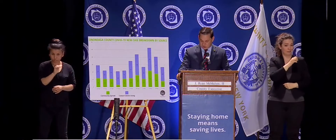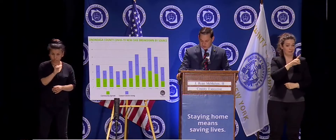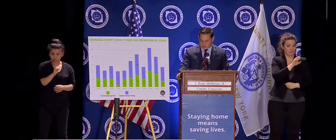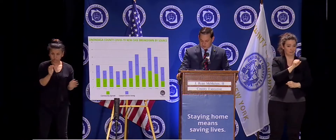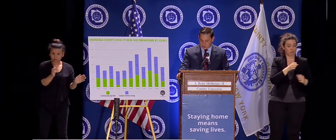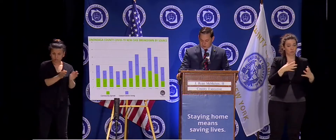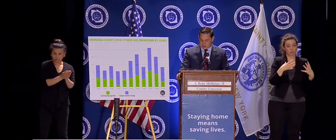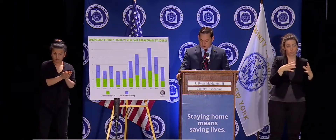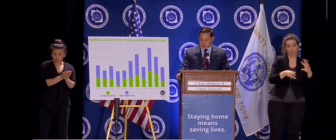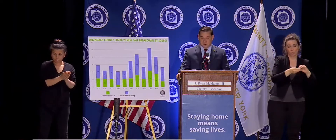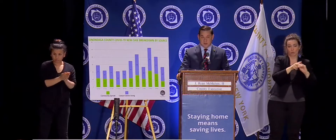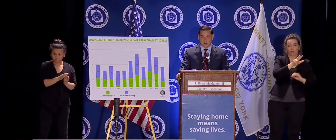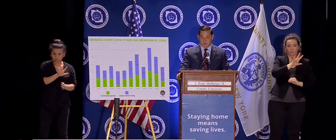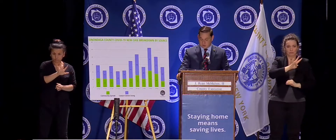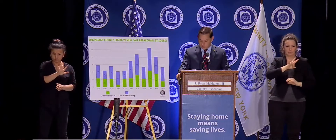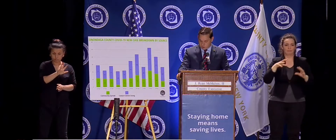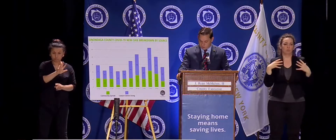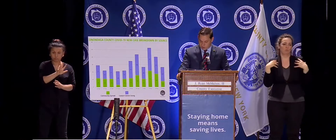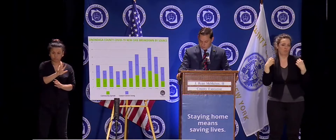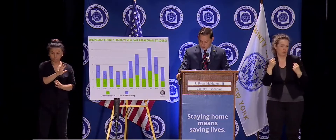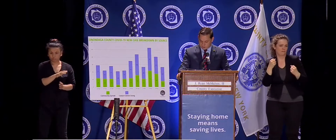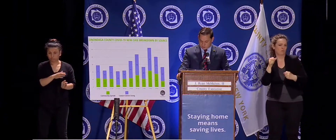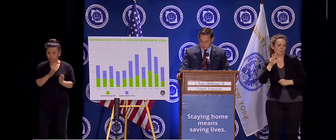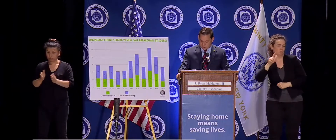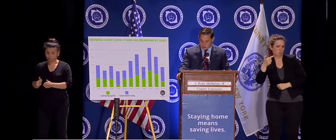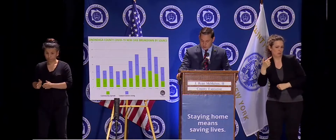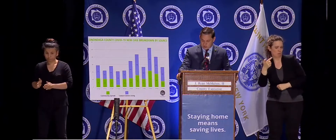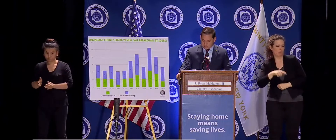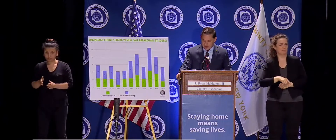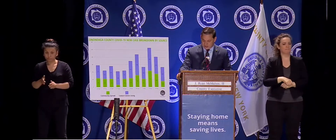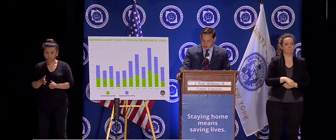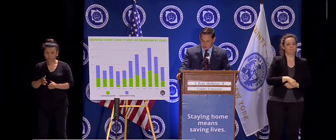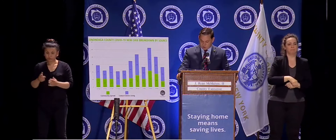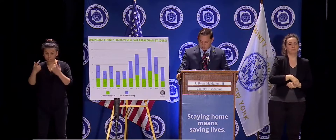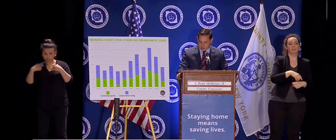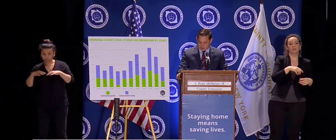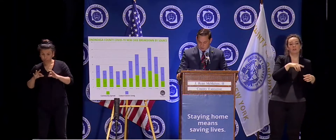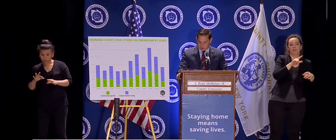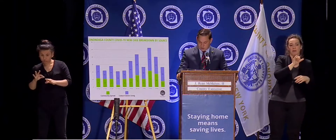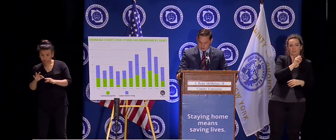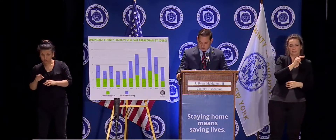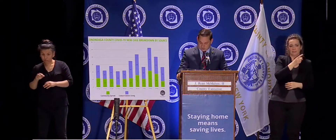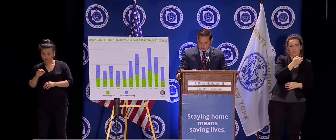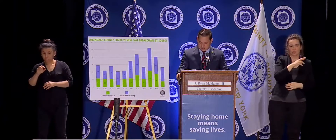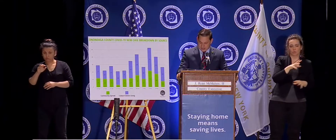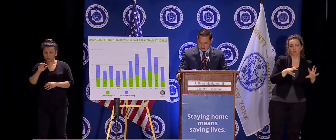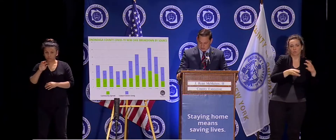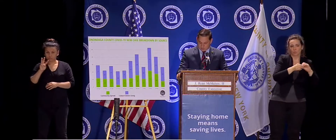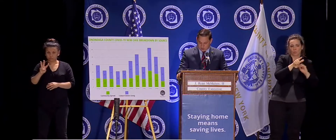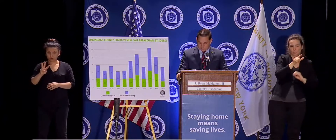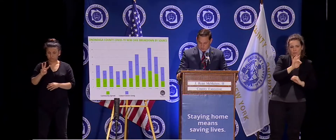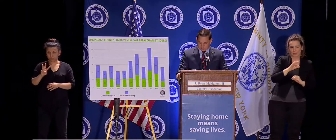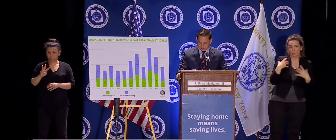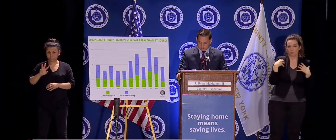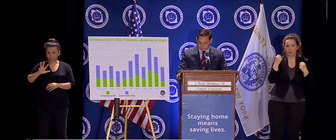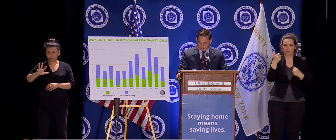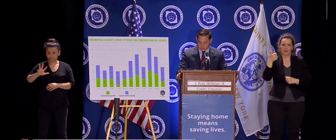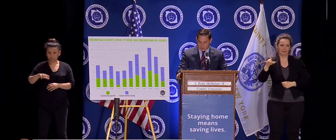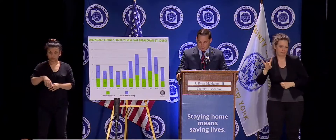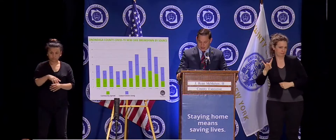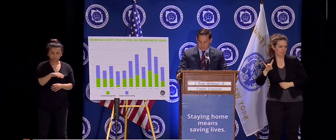Gaddis, 37 total cases, 21 recoveries. Lysander, 29 total cases, 18